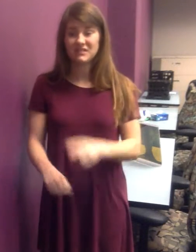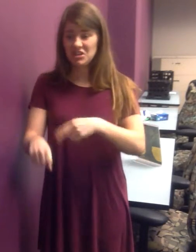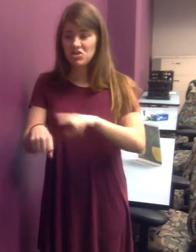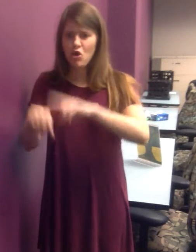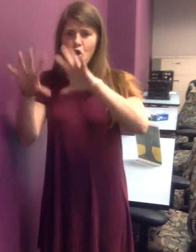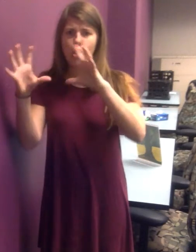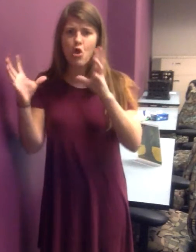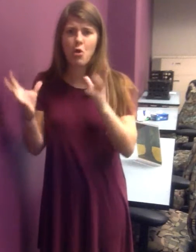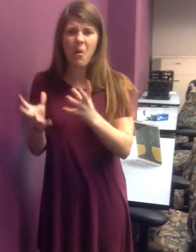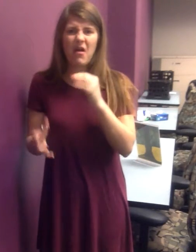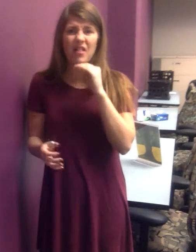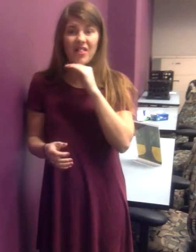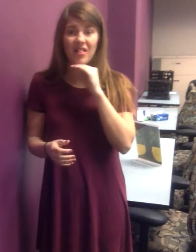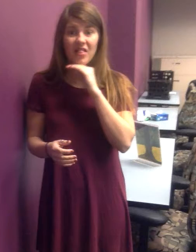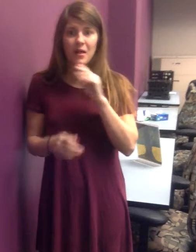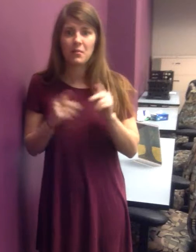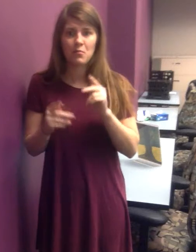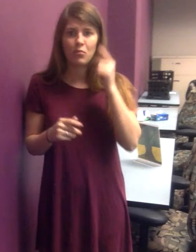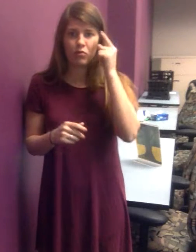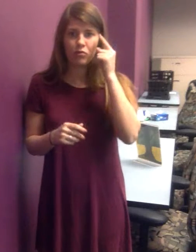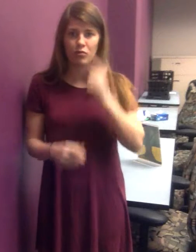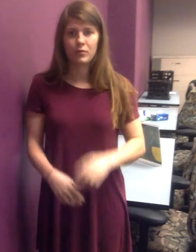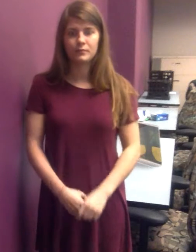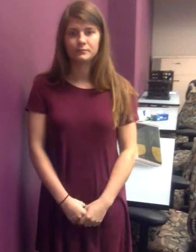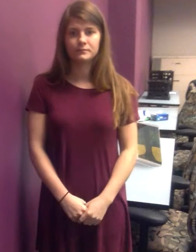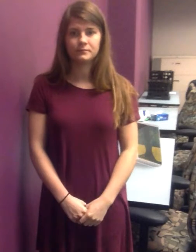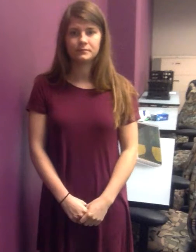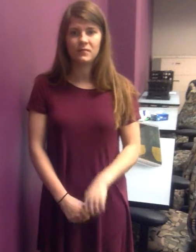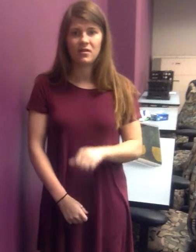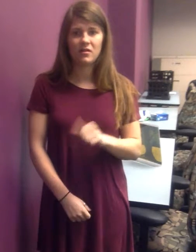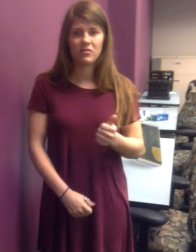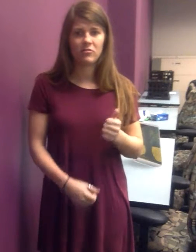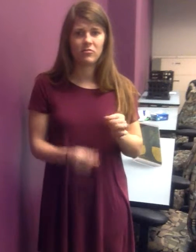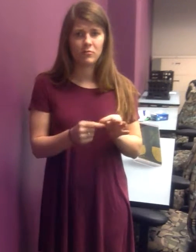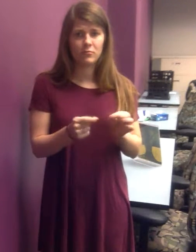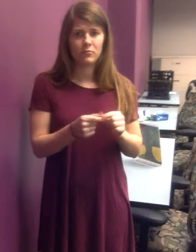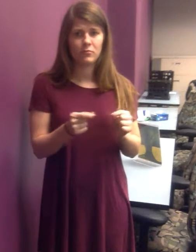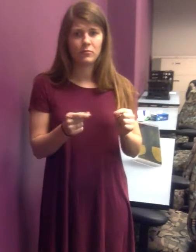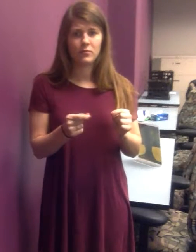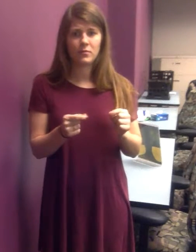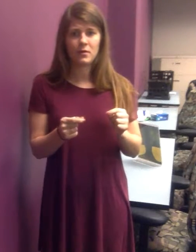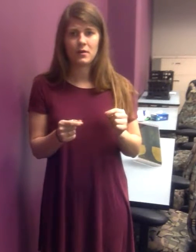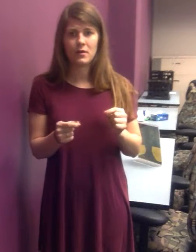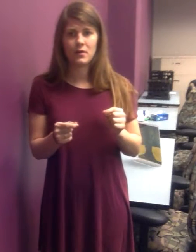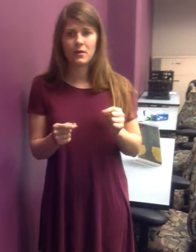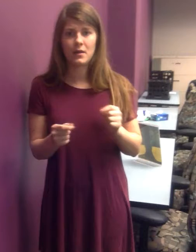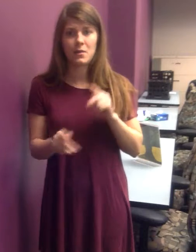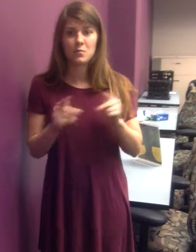enough money, they'll find what you want them to find. They are cooking the data. That's scientific malpractice. Do you think the science is being hyped on global